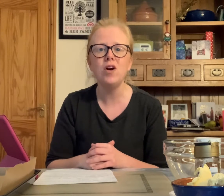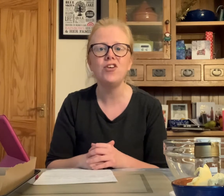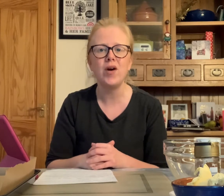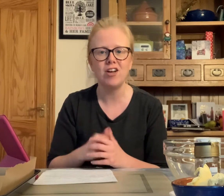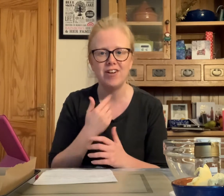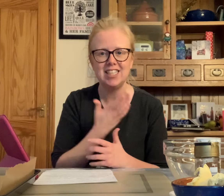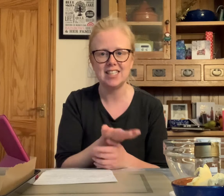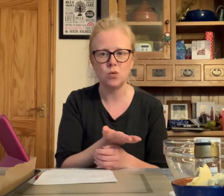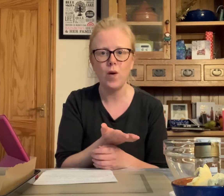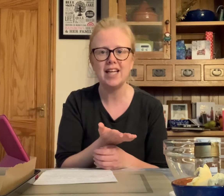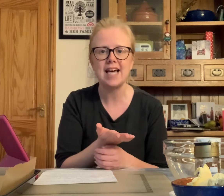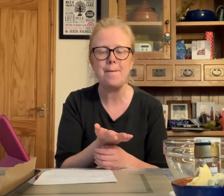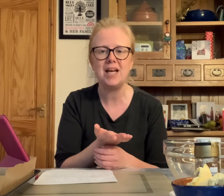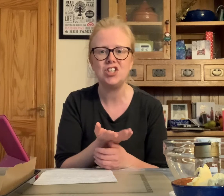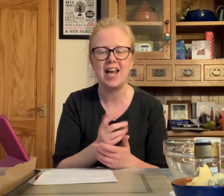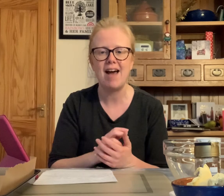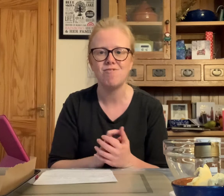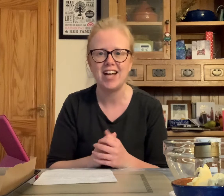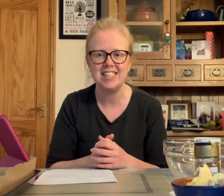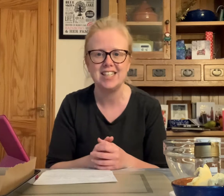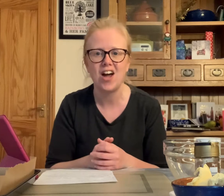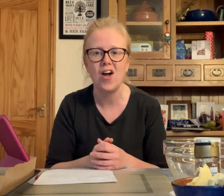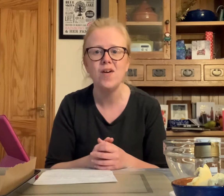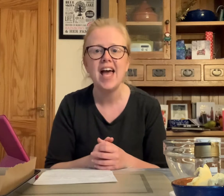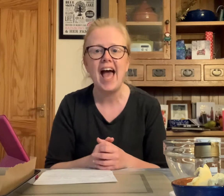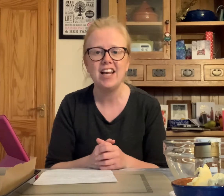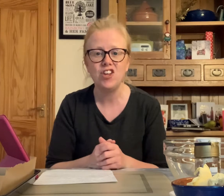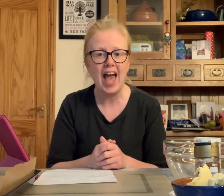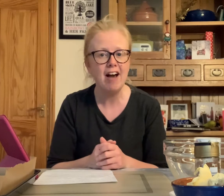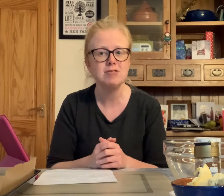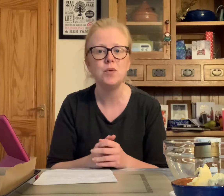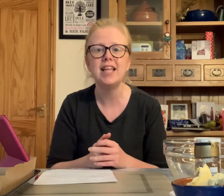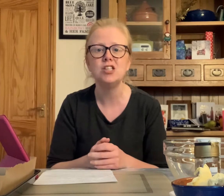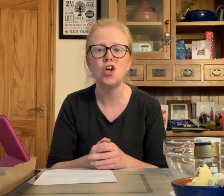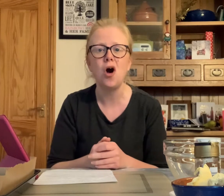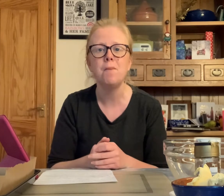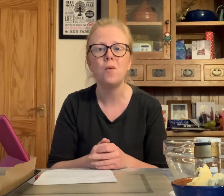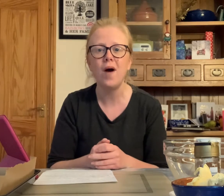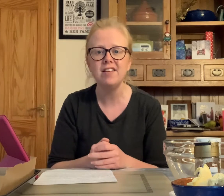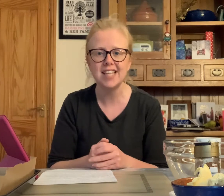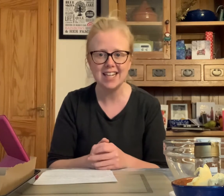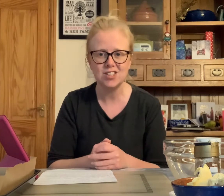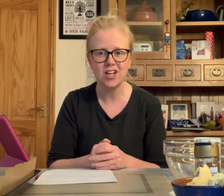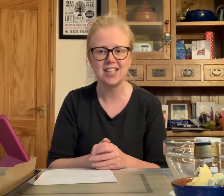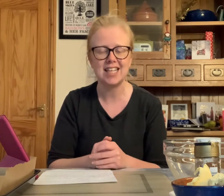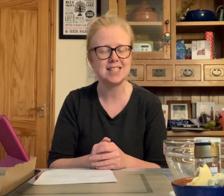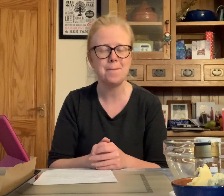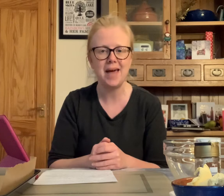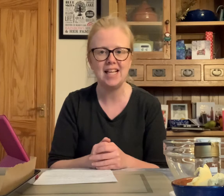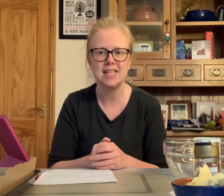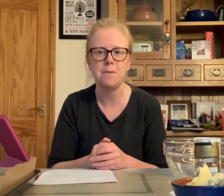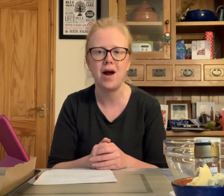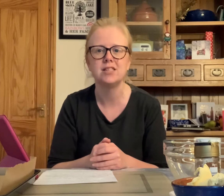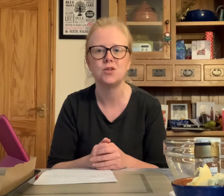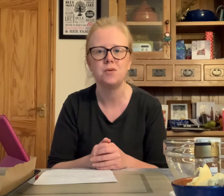your ingredients weighed out, measured and ready to go. And if you helped with that job, well done little cooks, that's amazing practical